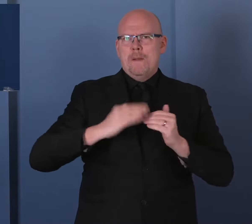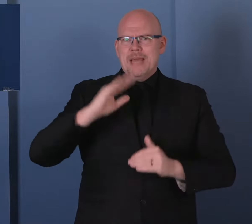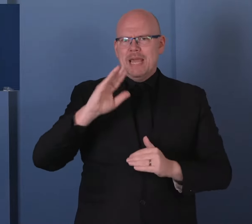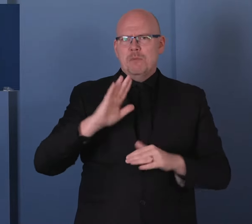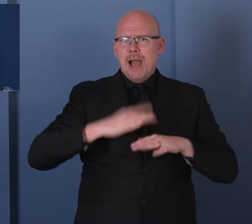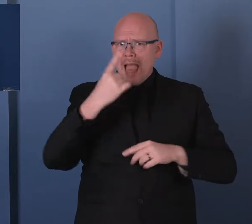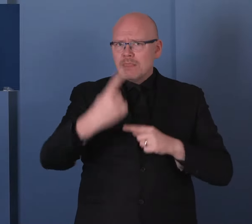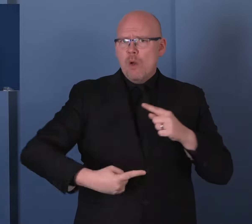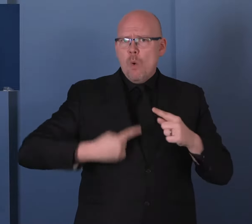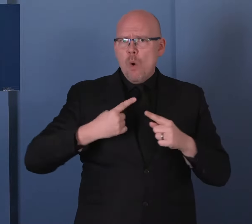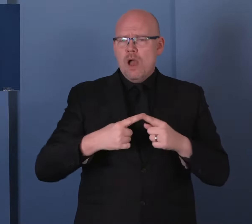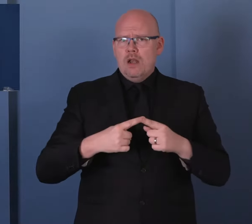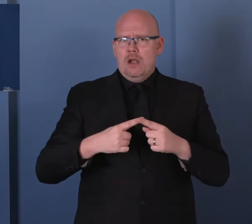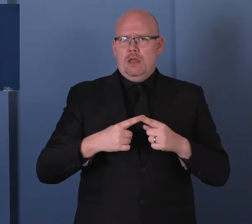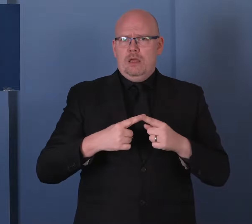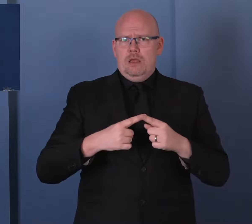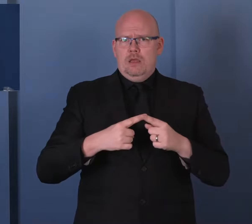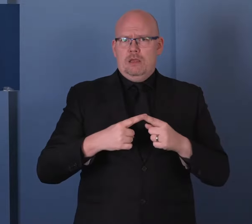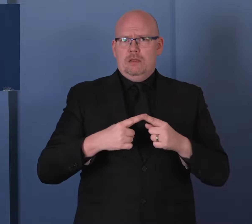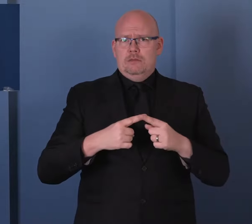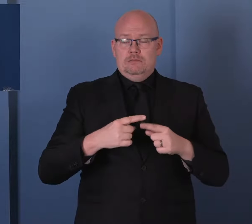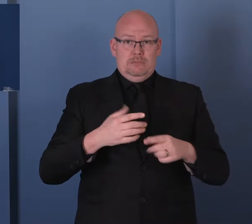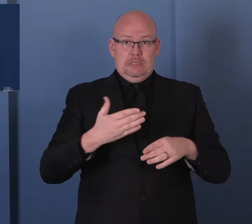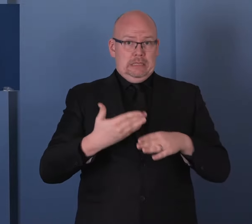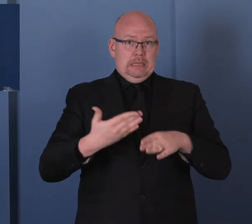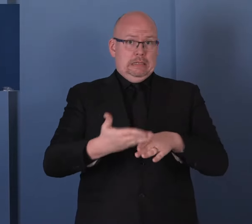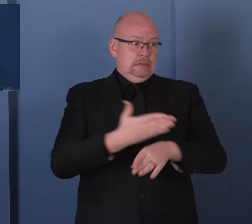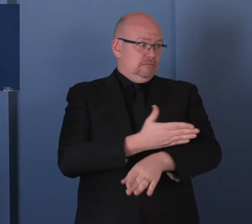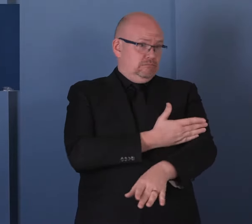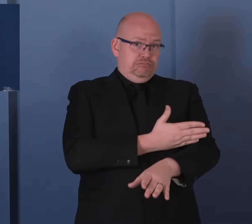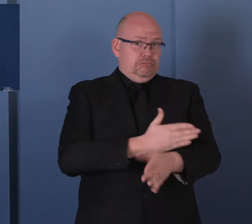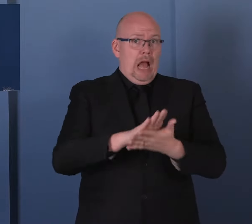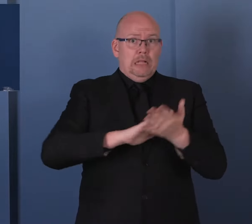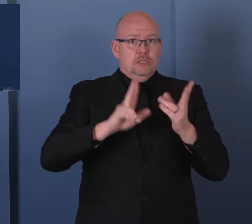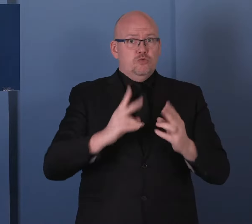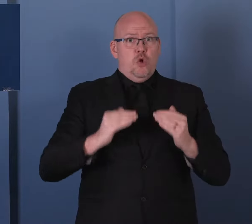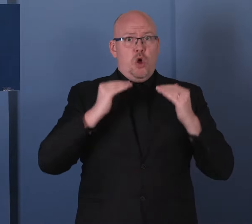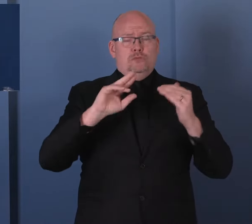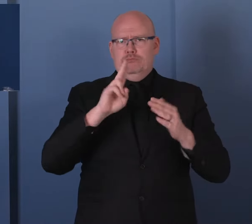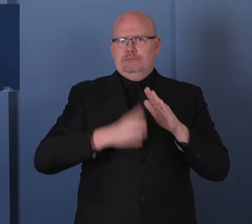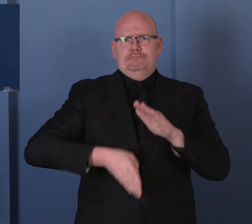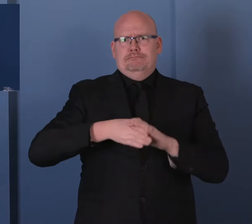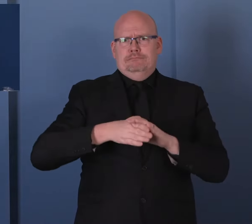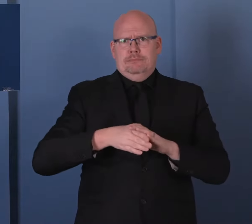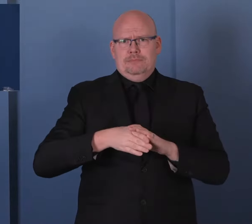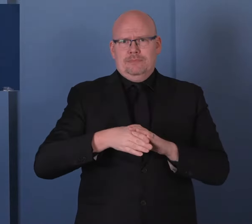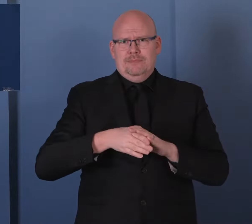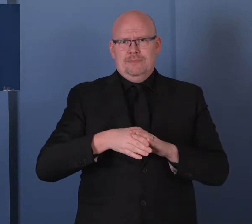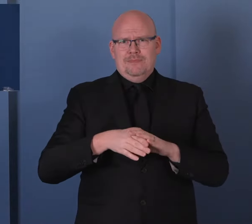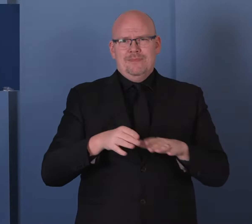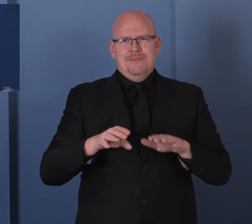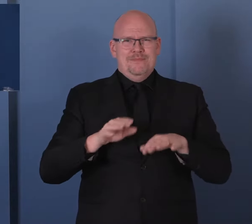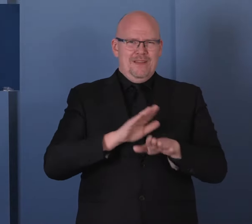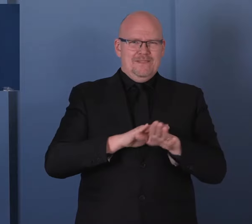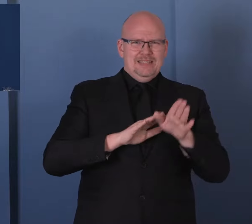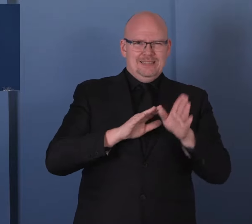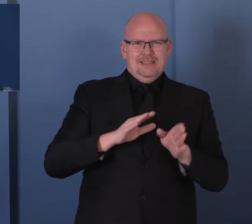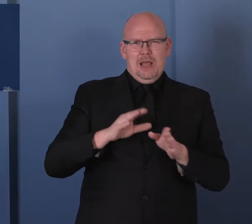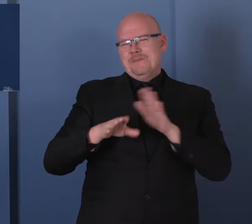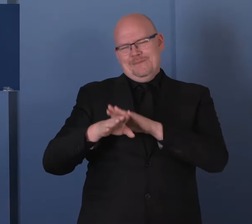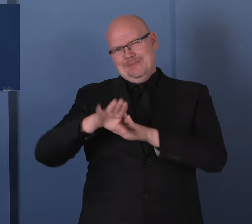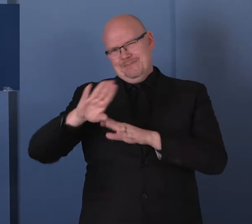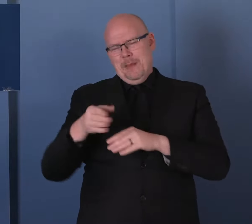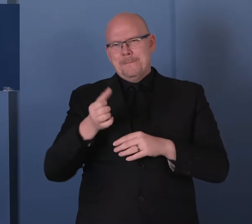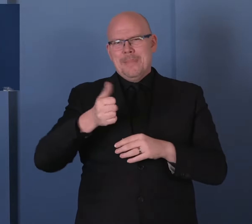among the highest levels the country has ever experienced. And on the Western Balkan route, we have seen an increase